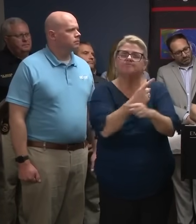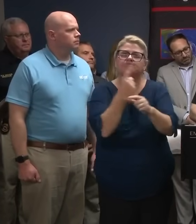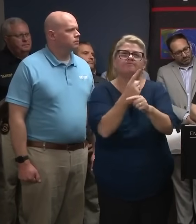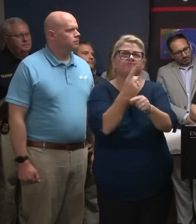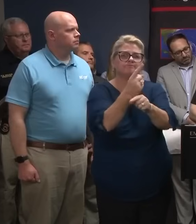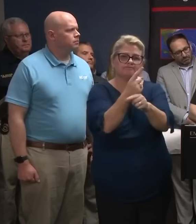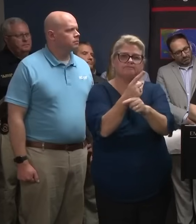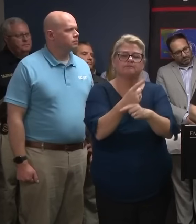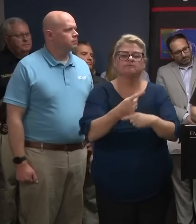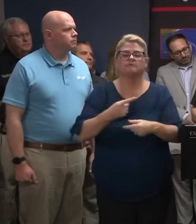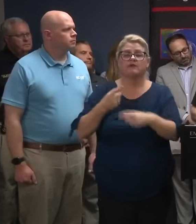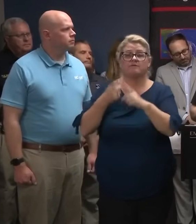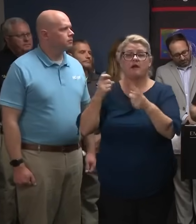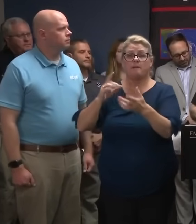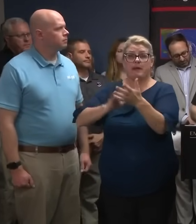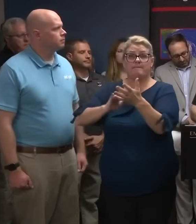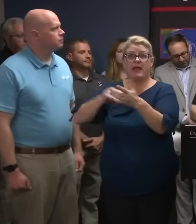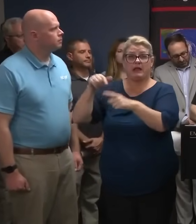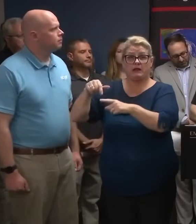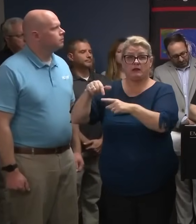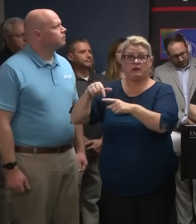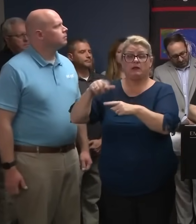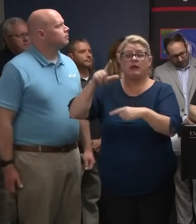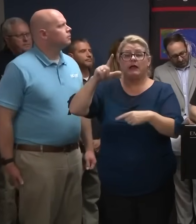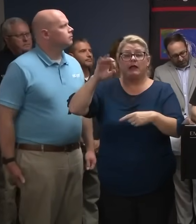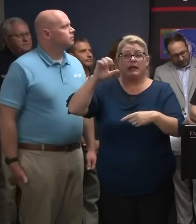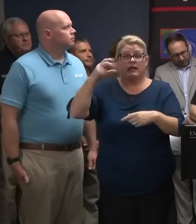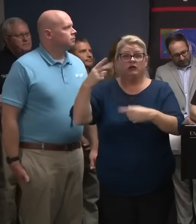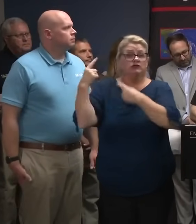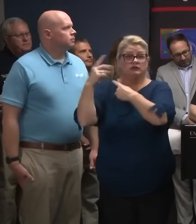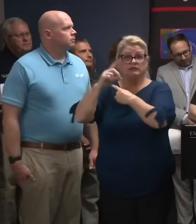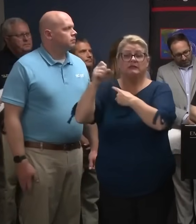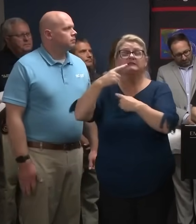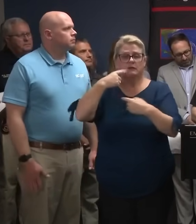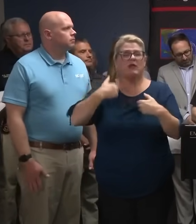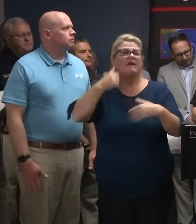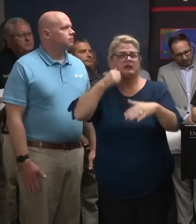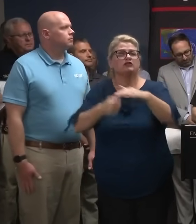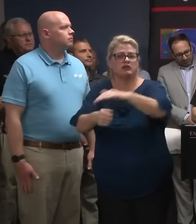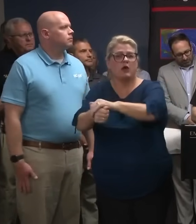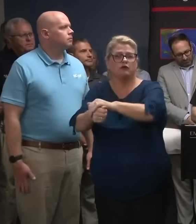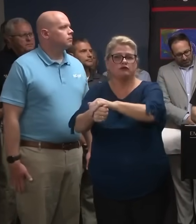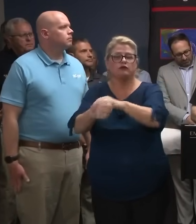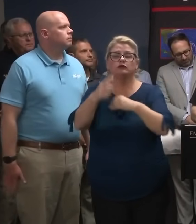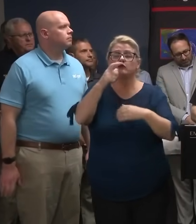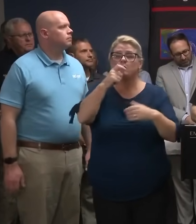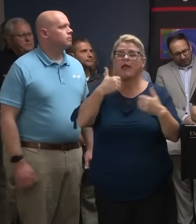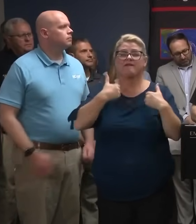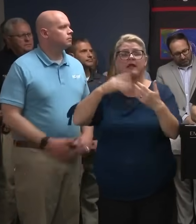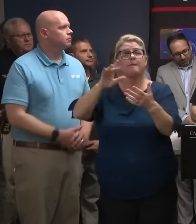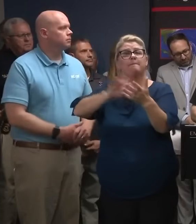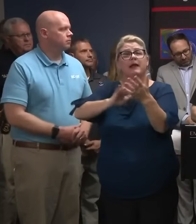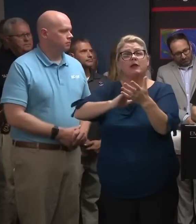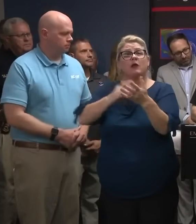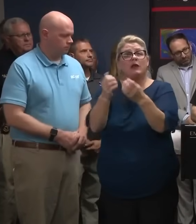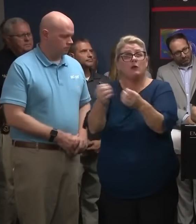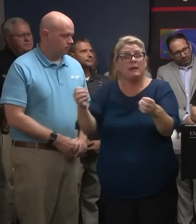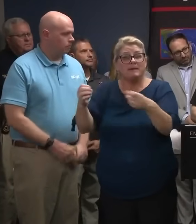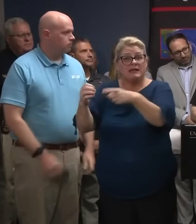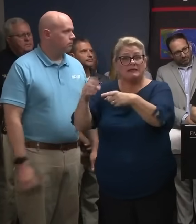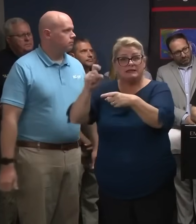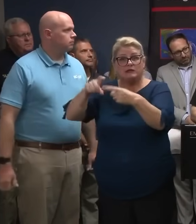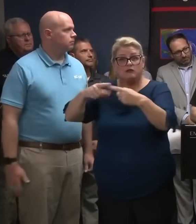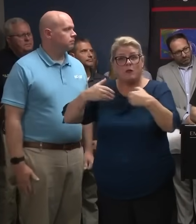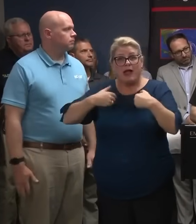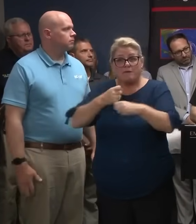From the medical needs standpoint, Director Leach mentioned that we have the medical needs shelters. Those are for people who have medical equipment and need a secure source